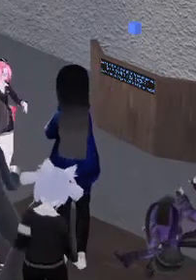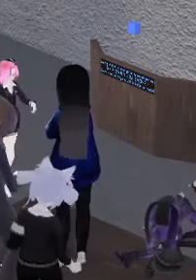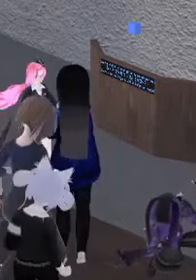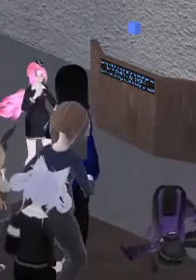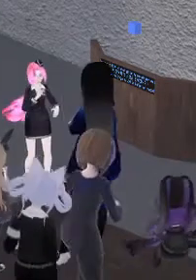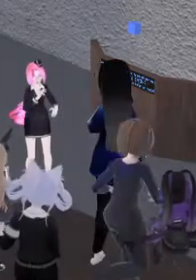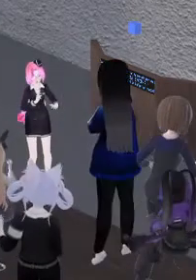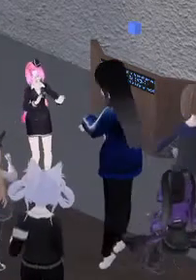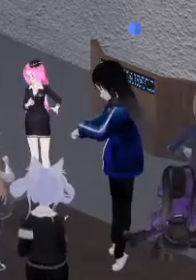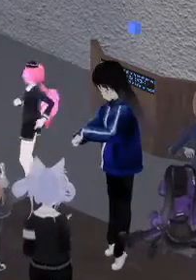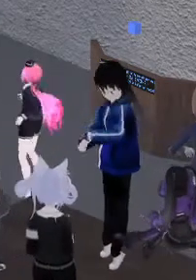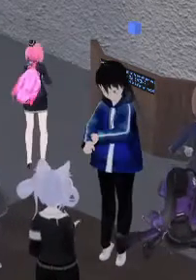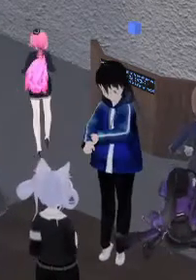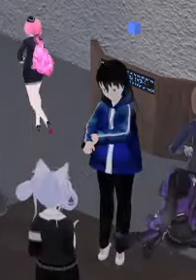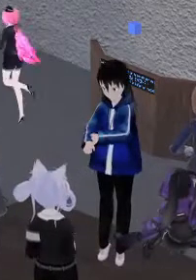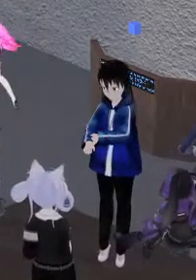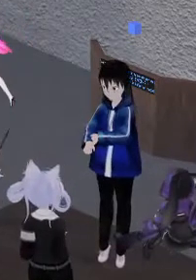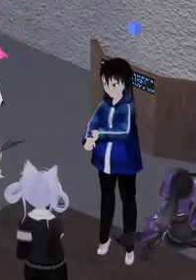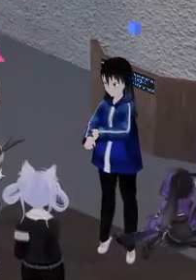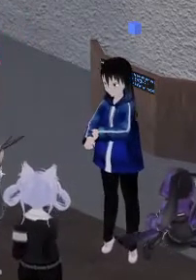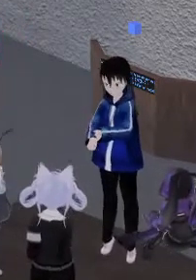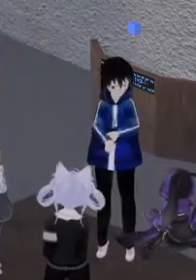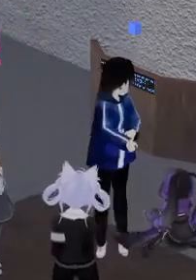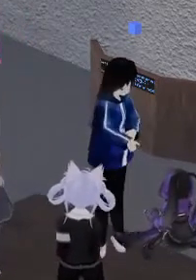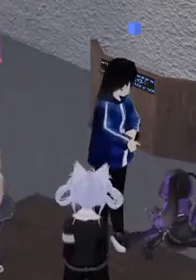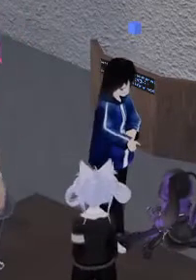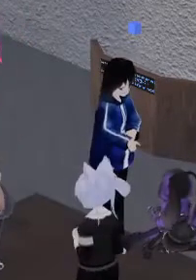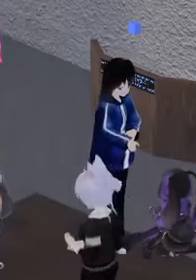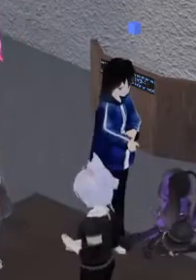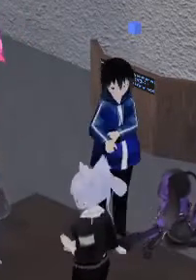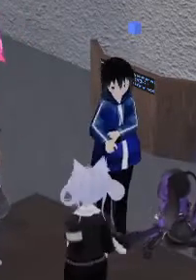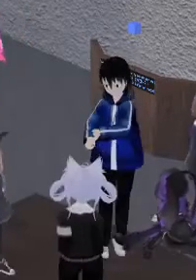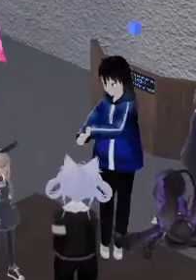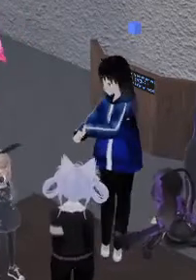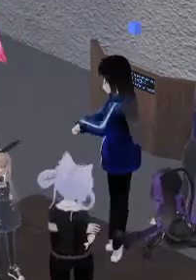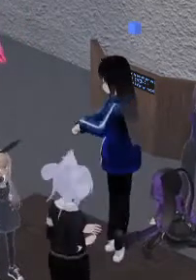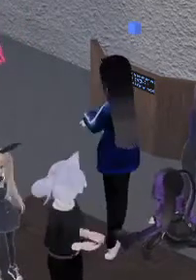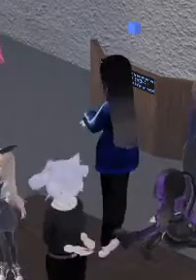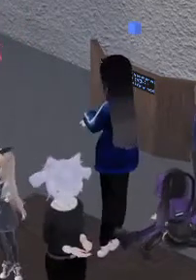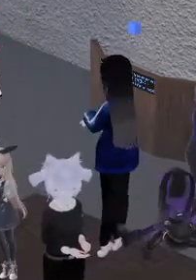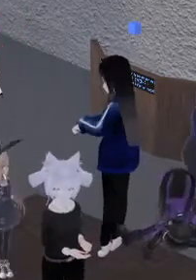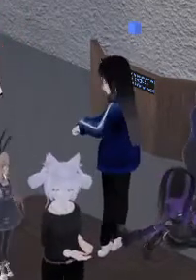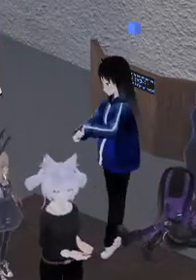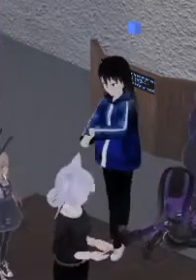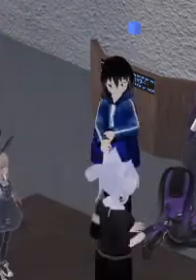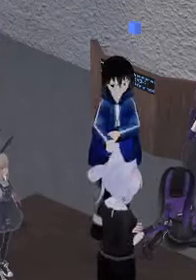yeah, restaurant is the scene. And for you guys, I can tell you guys have a little bit of smaller group, and I can